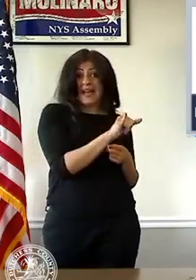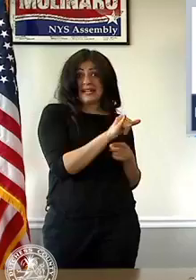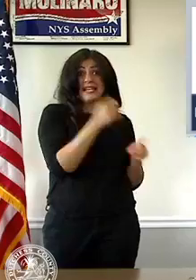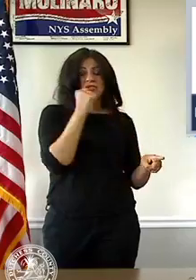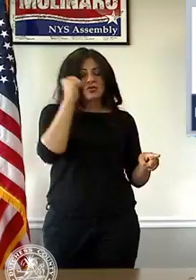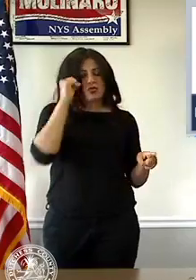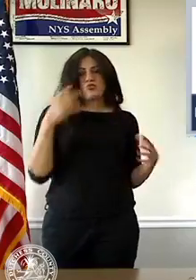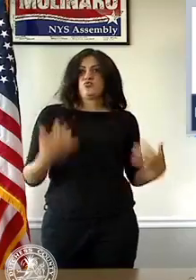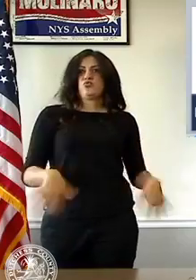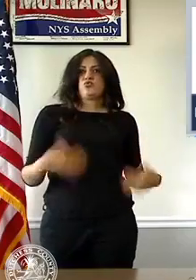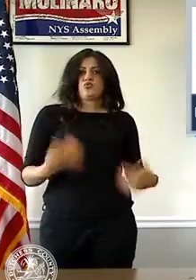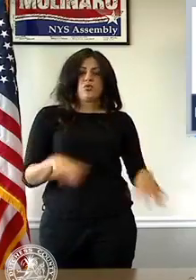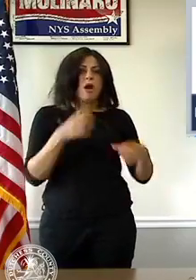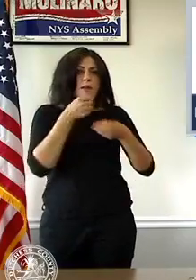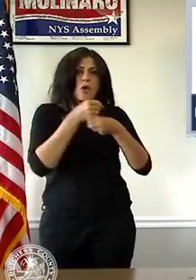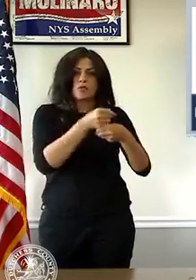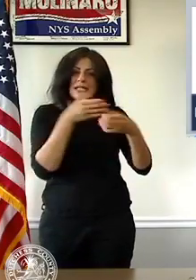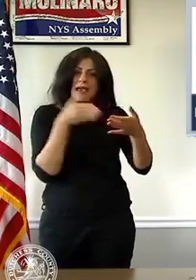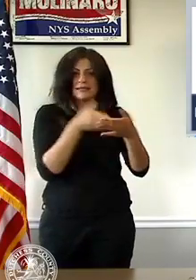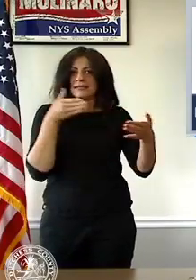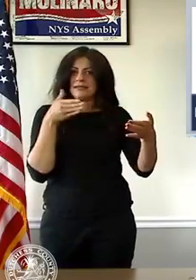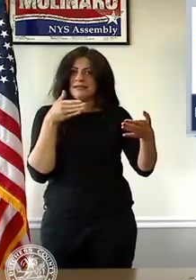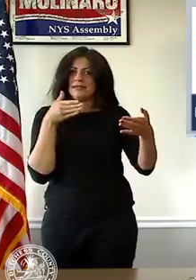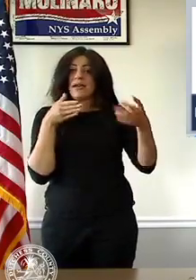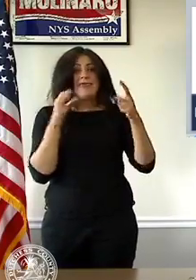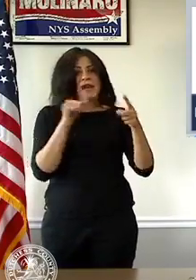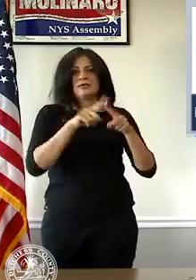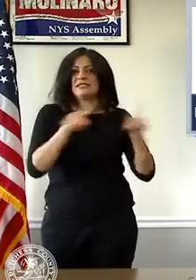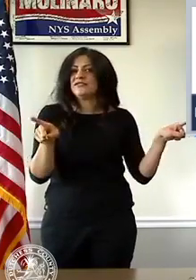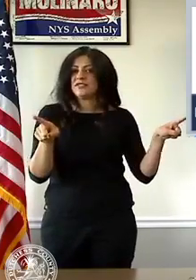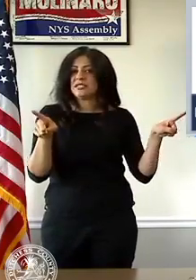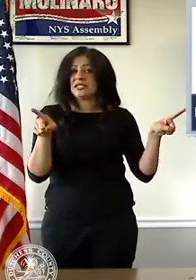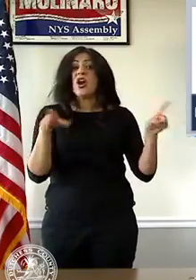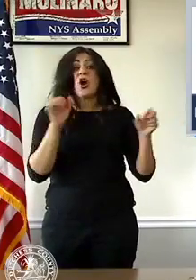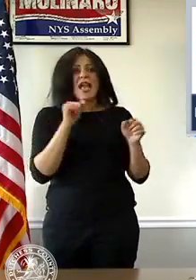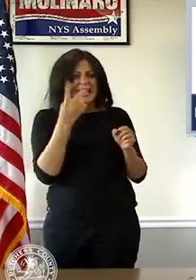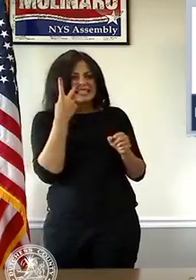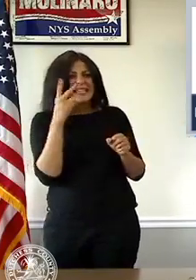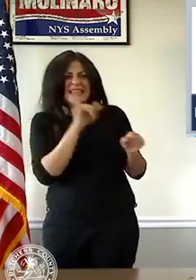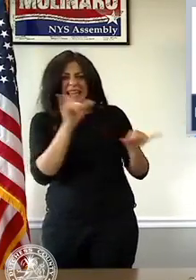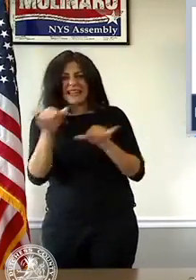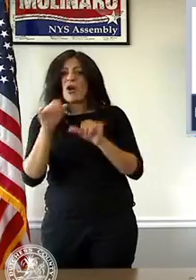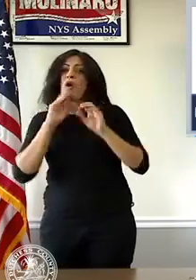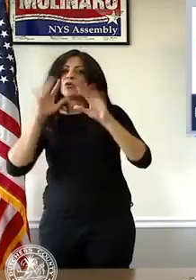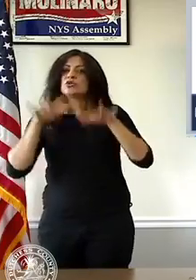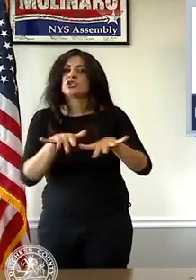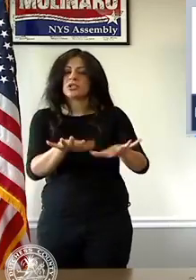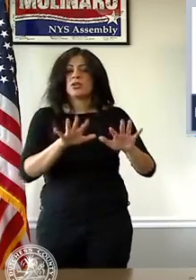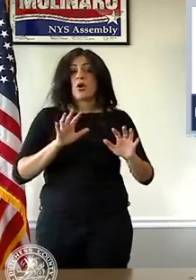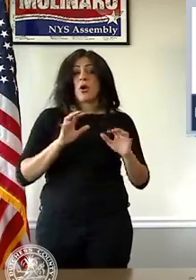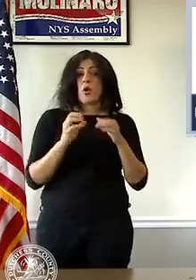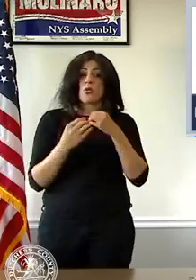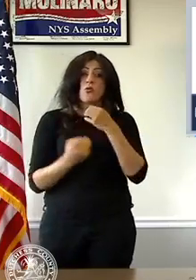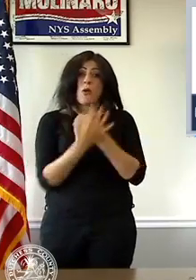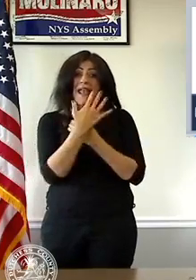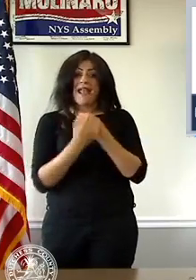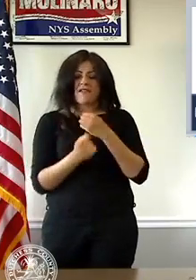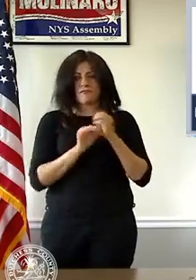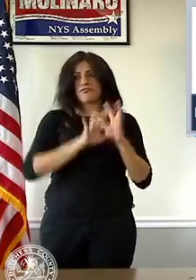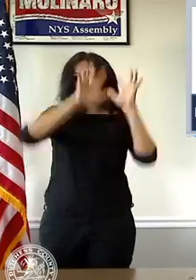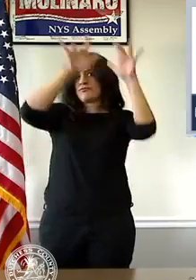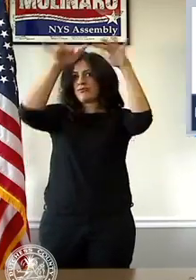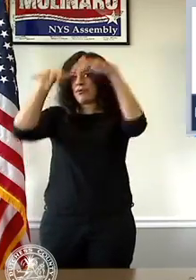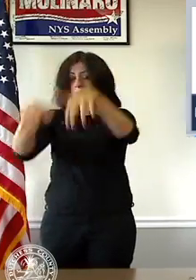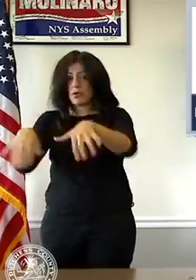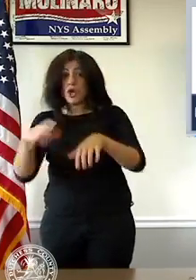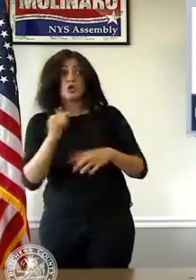you is, again, a protest is like waves crashing on a beach. We can manage it, we can respond to it, we can try to ask people to engage in